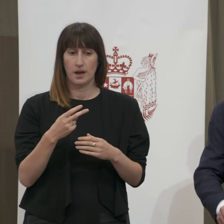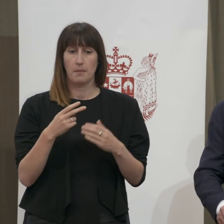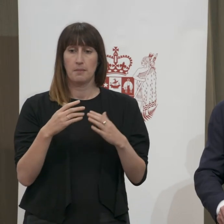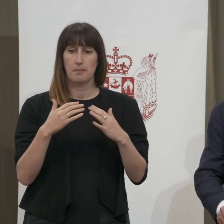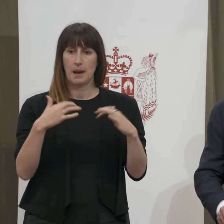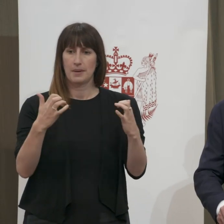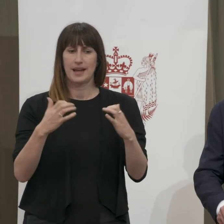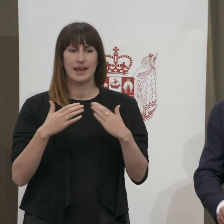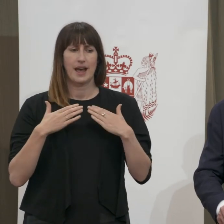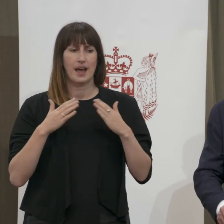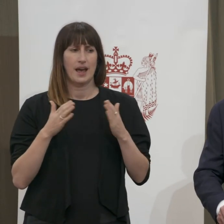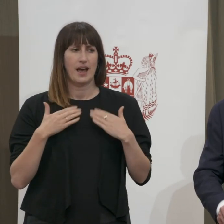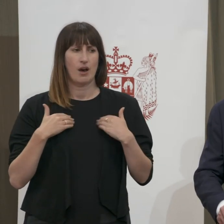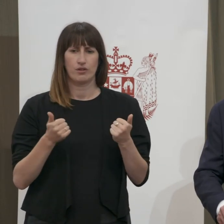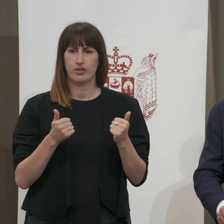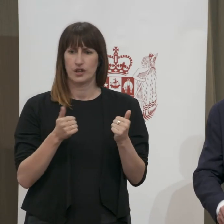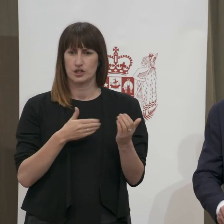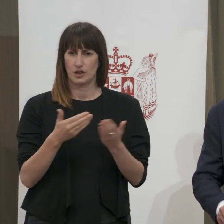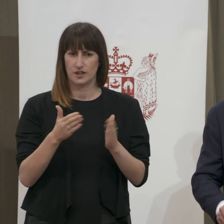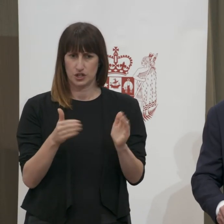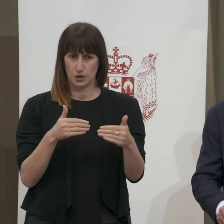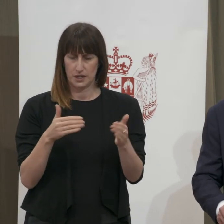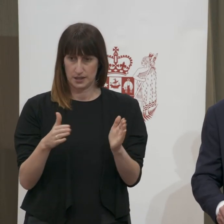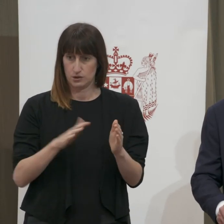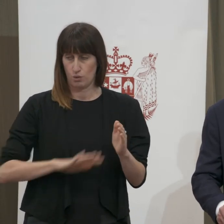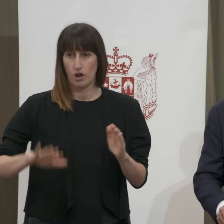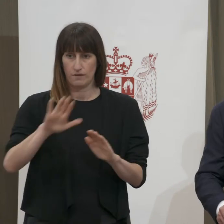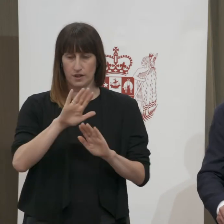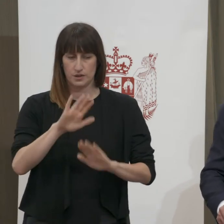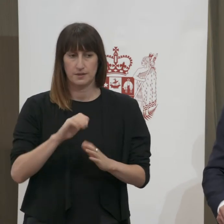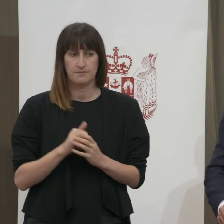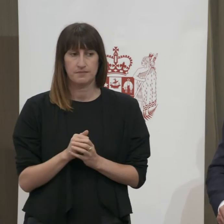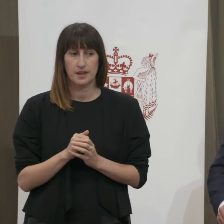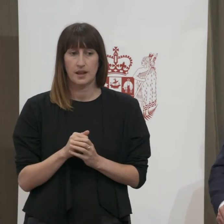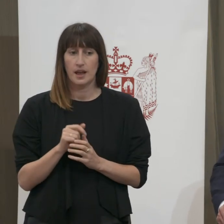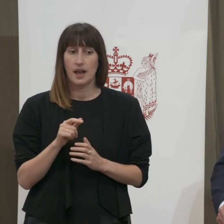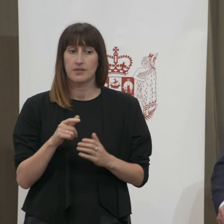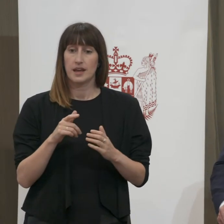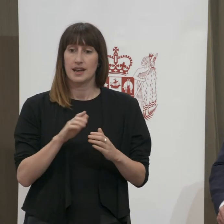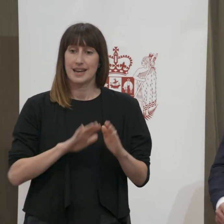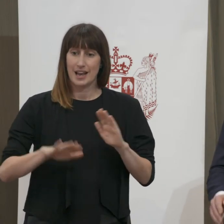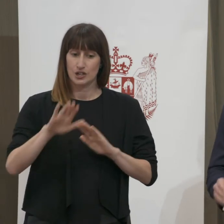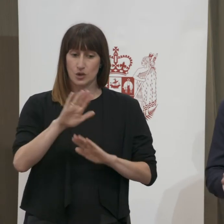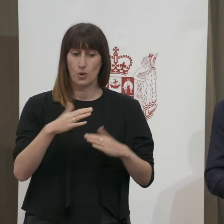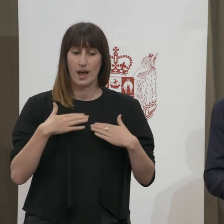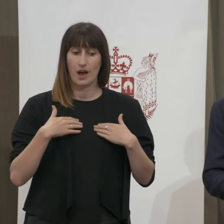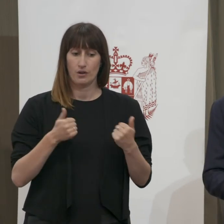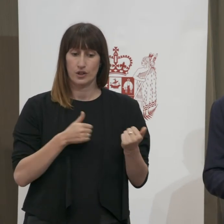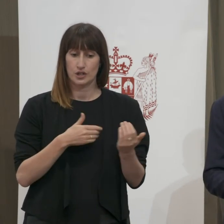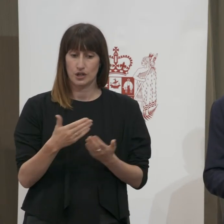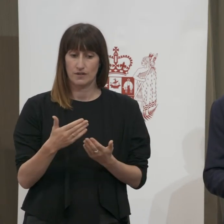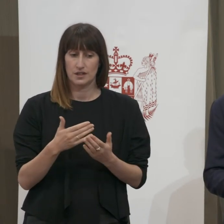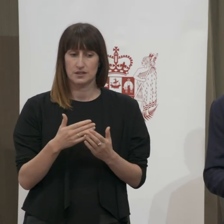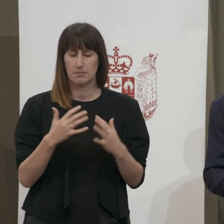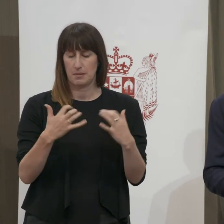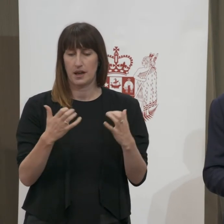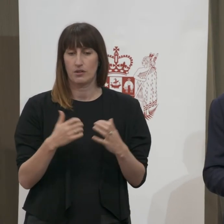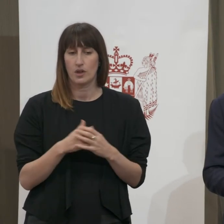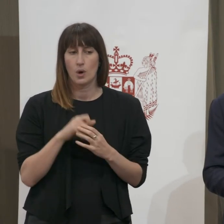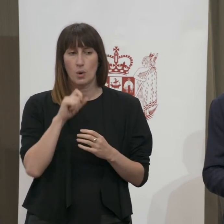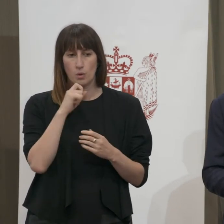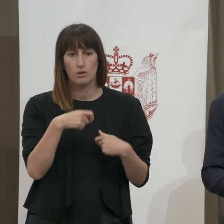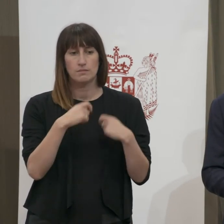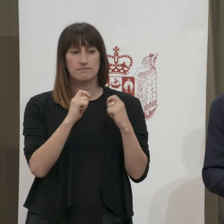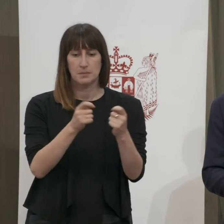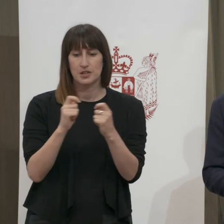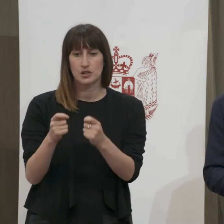the country. The National Public Health Service will commission public health programs and will provide services that